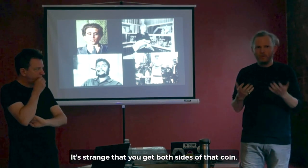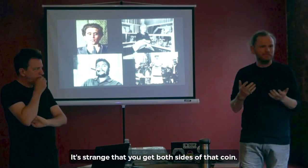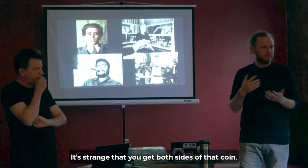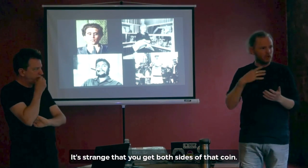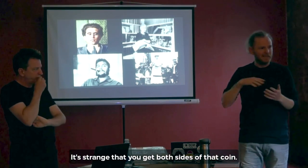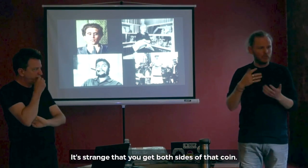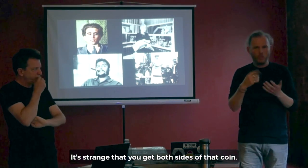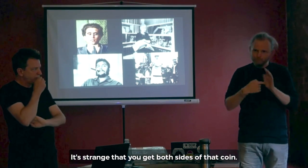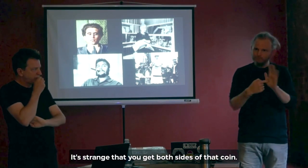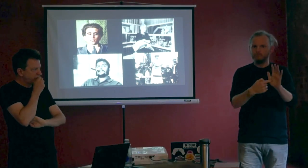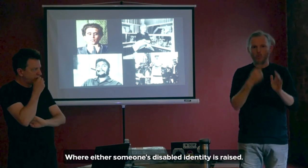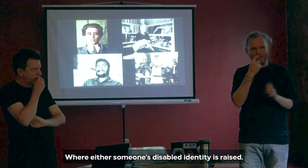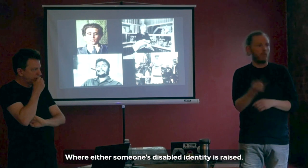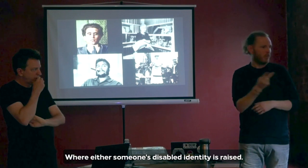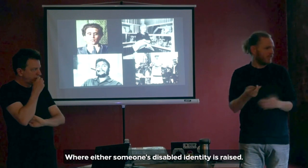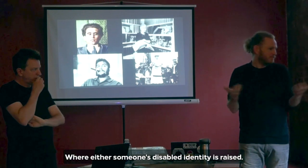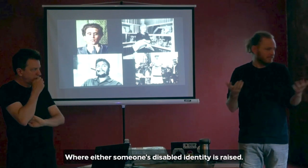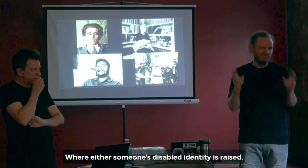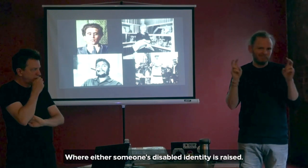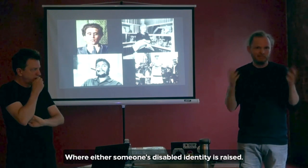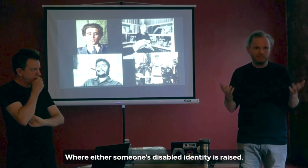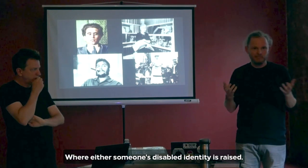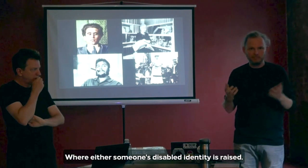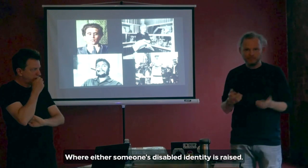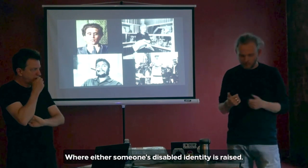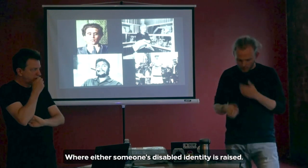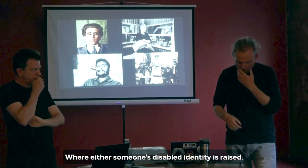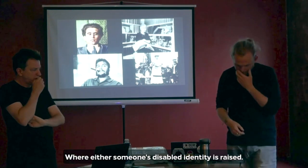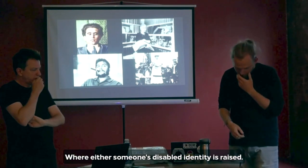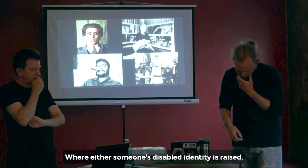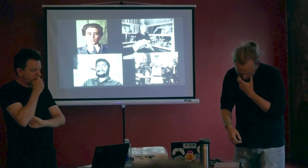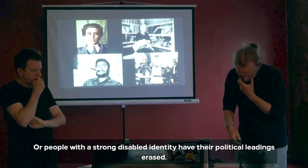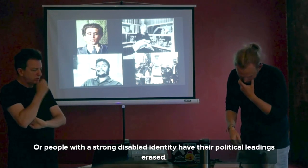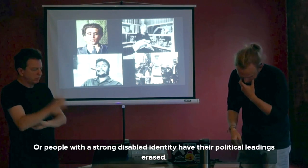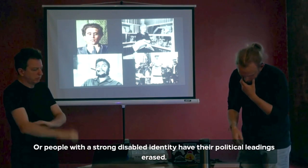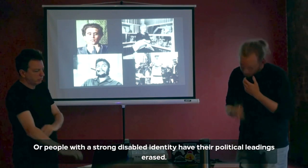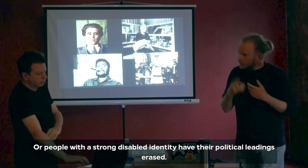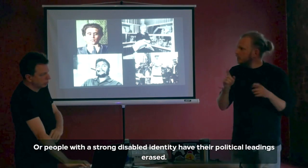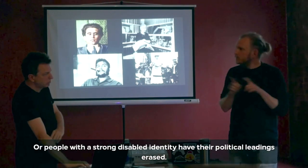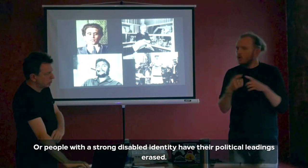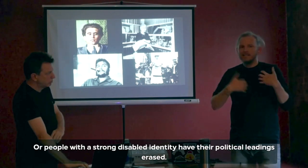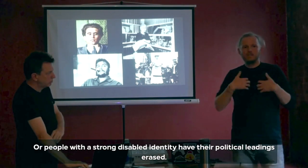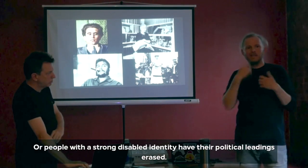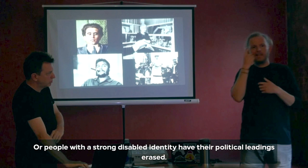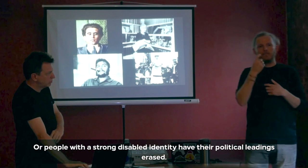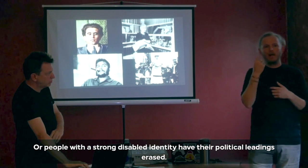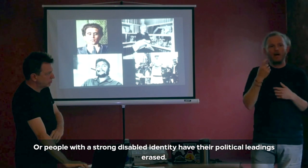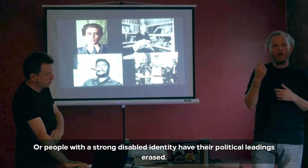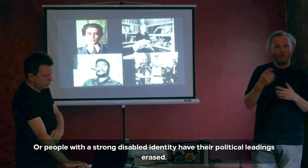get both sides of that coin, where either someone's disabled identities erased, or people with a strong disabled identity have their political